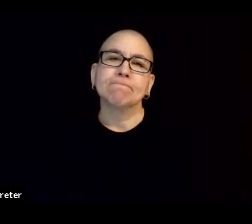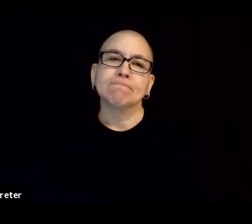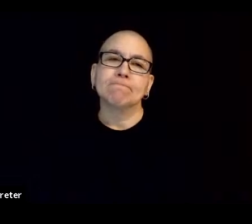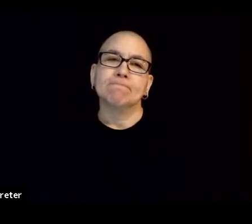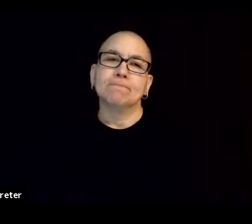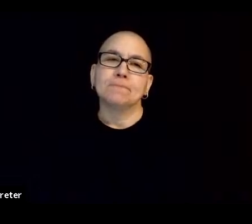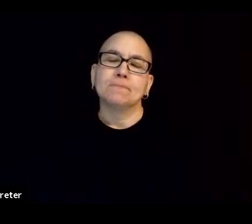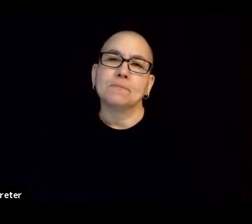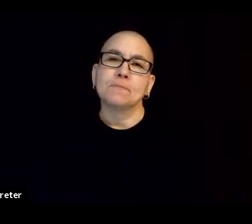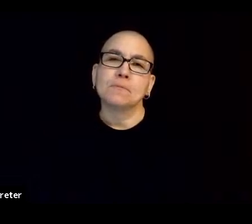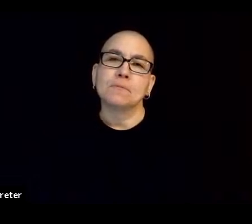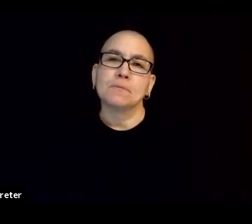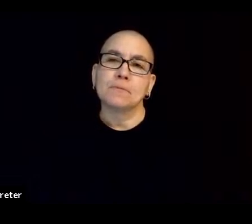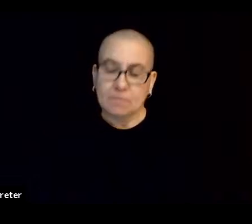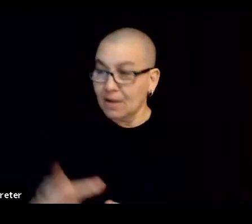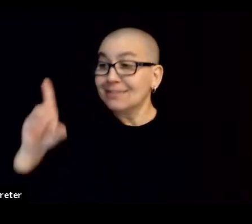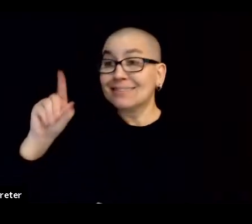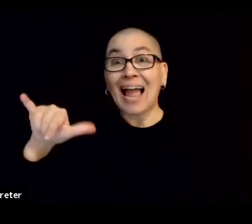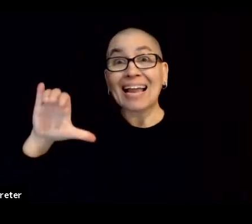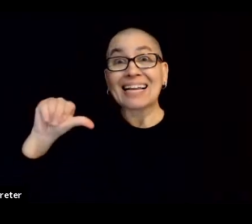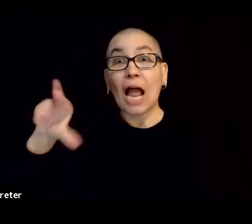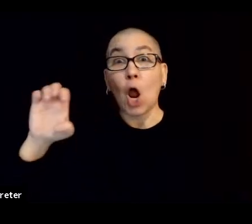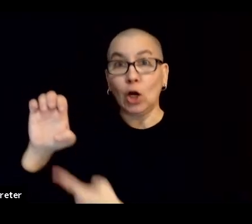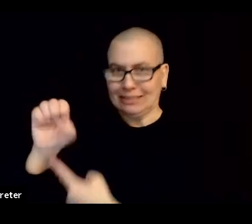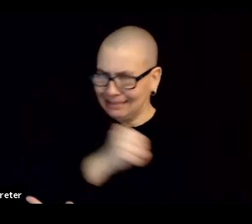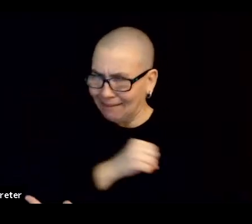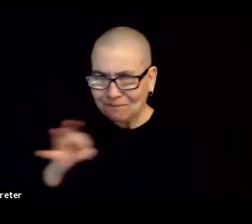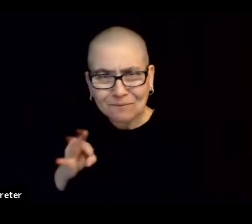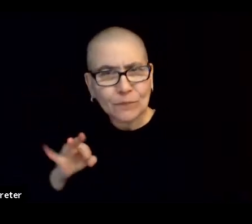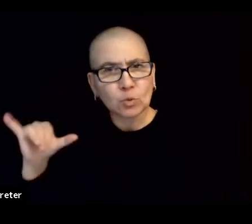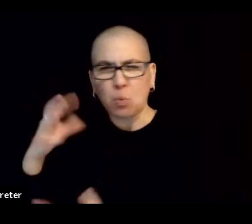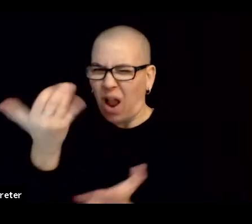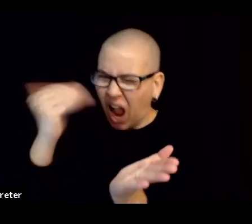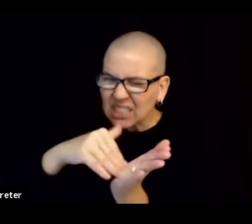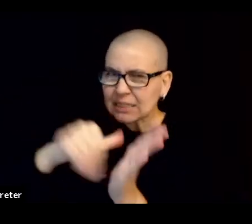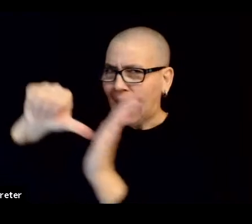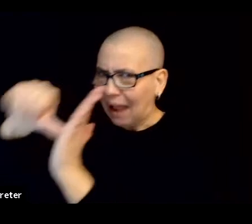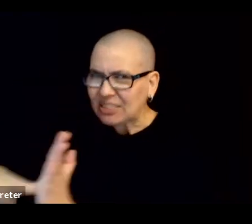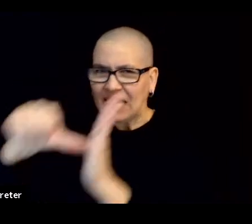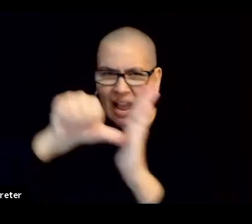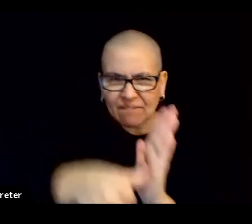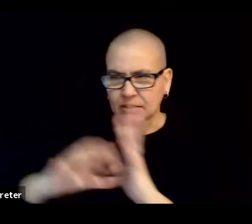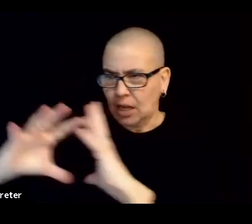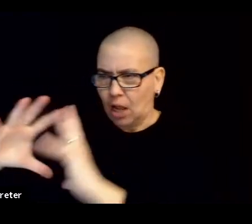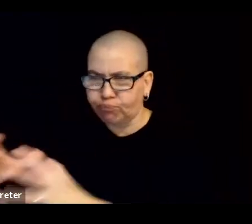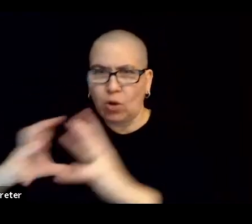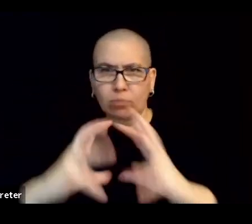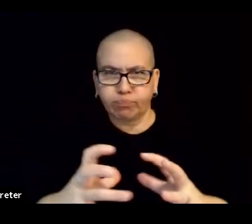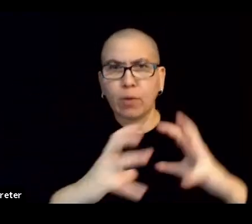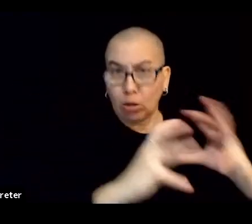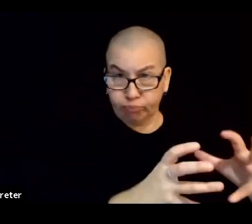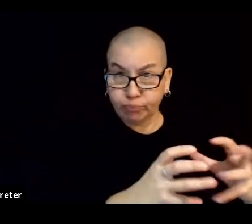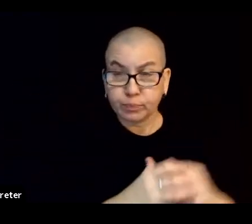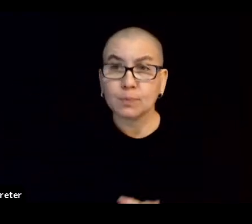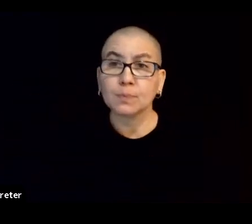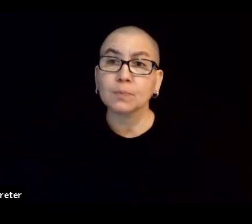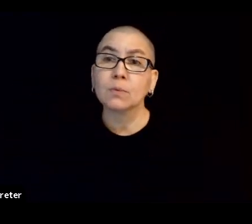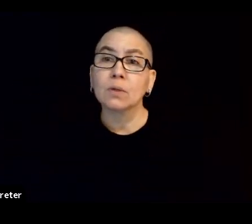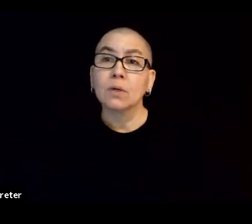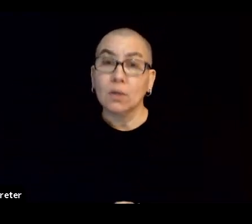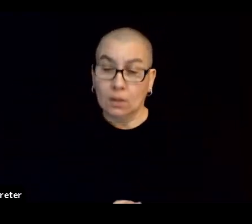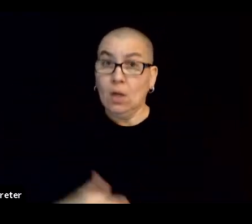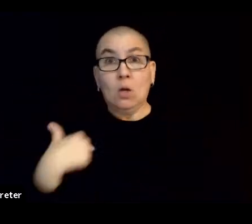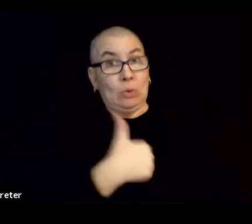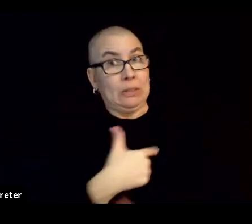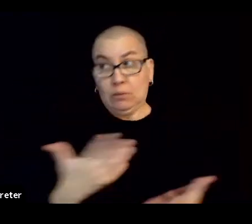that are in this next priority group, we anticipate that there will be well over 1 million people